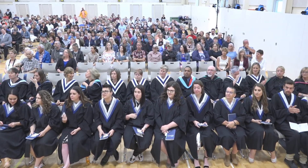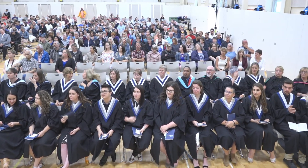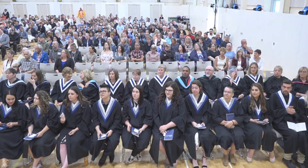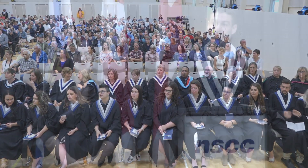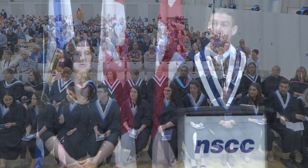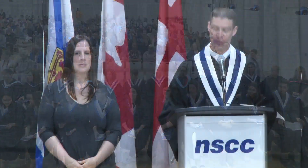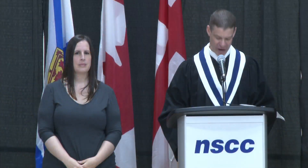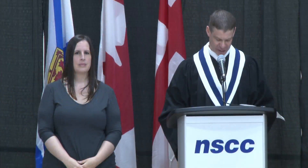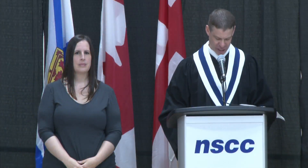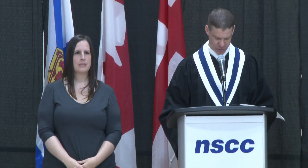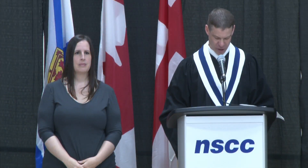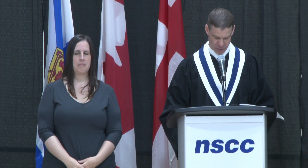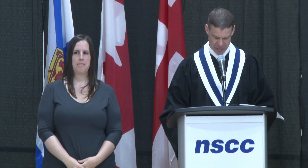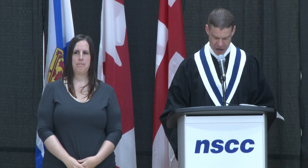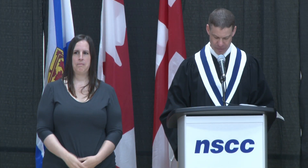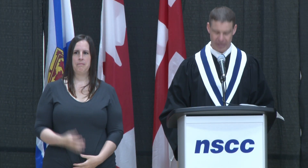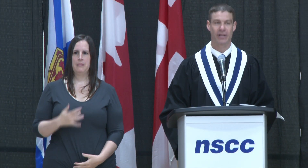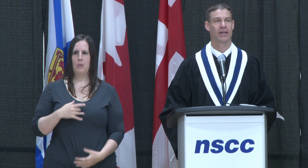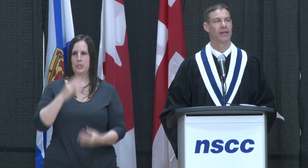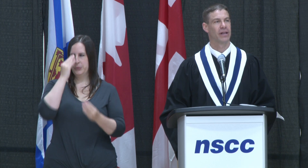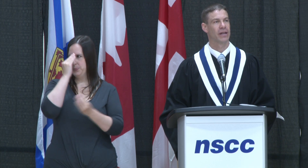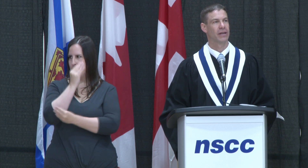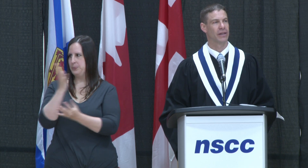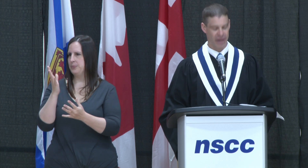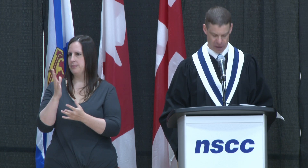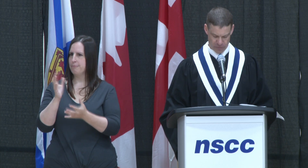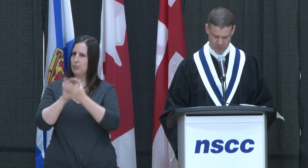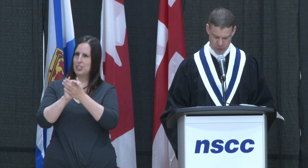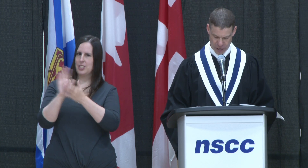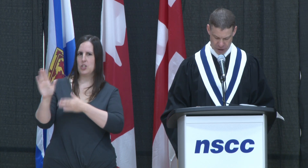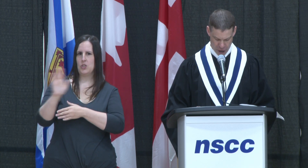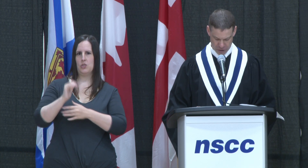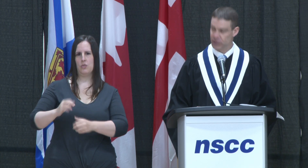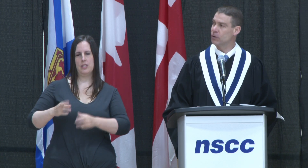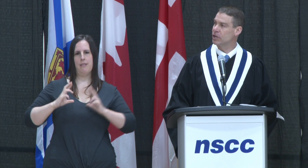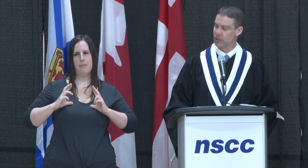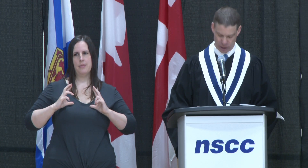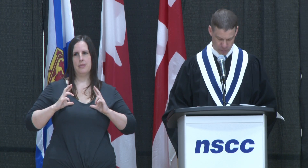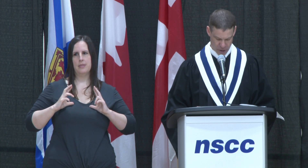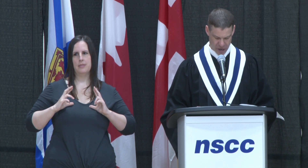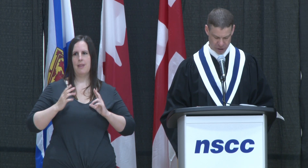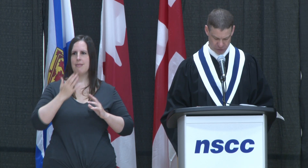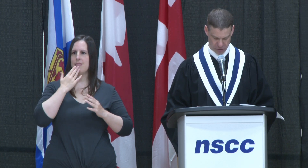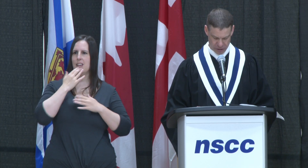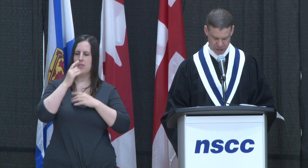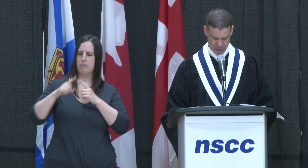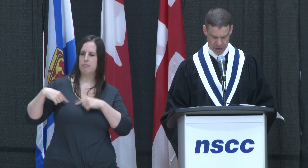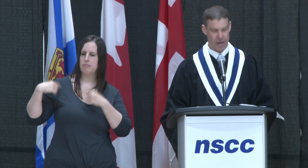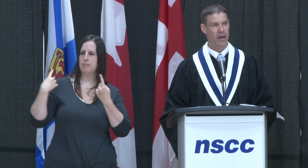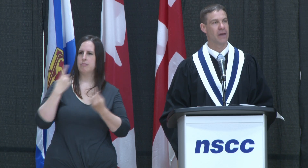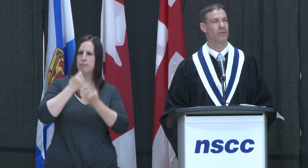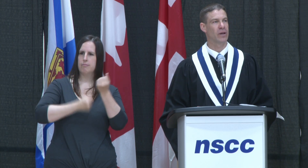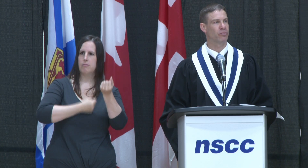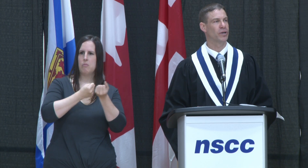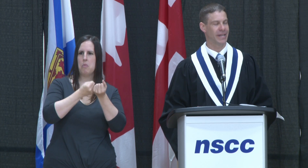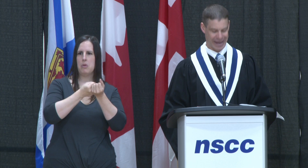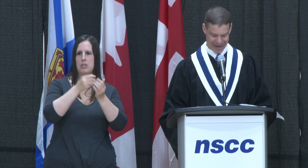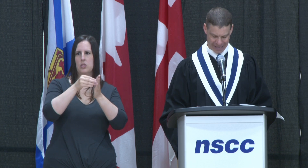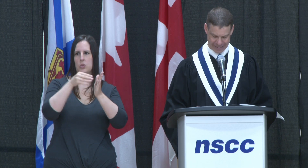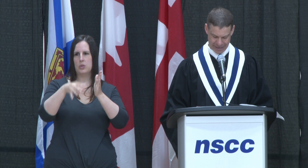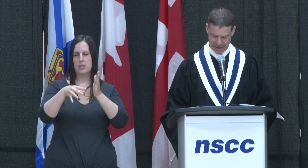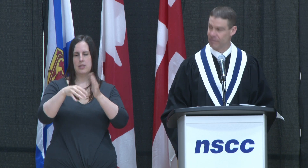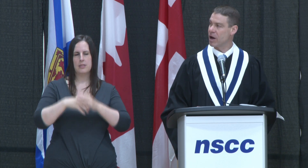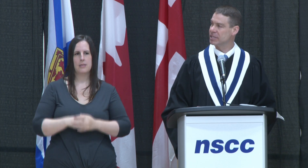I'd like to personally congratulate you on your retirement, to thank you for putting your heart and soul into supporting our students, and